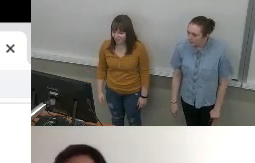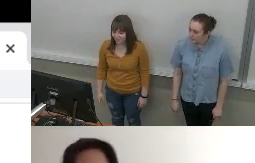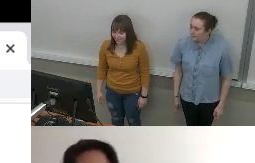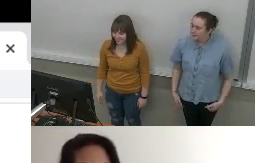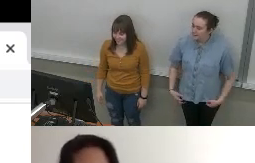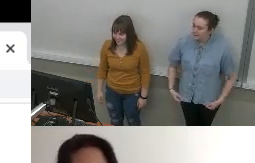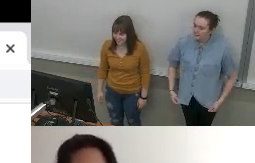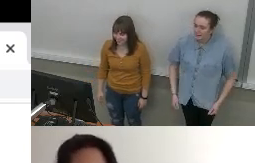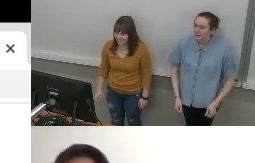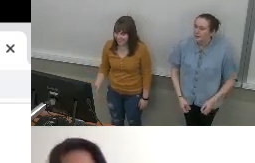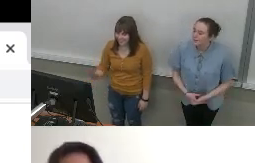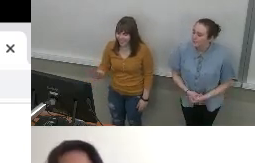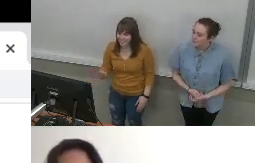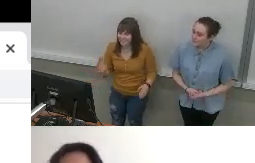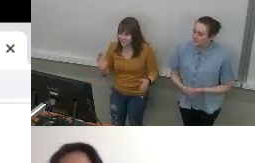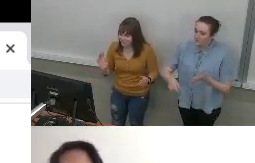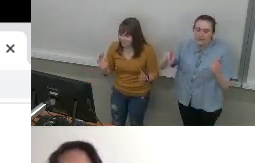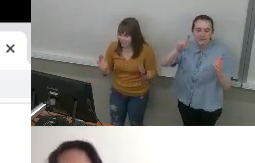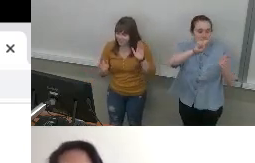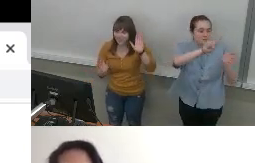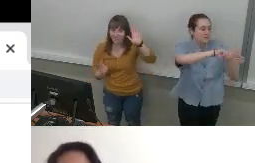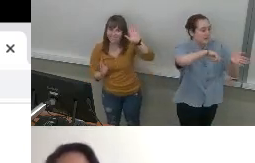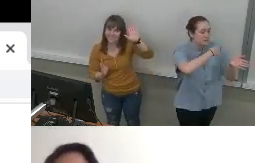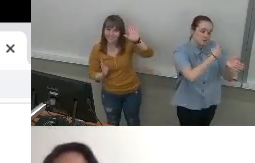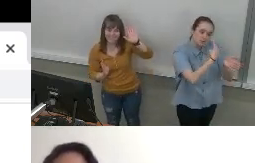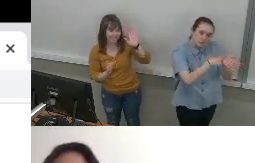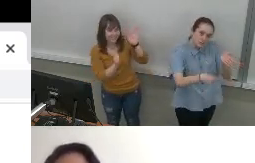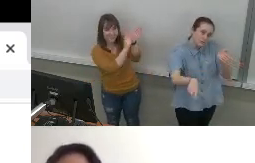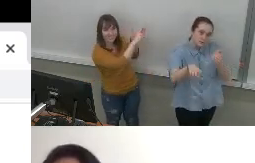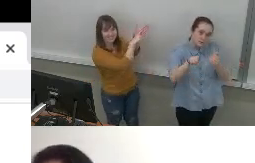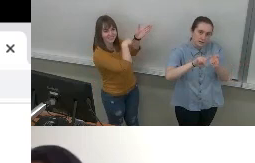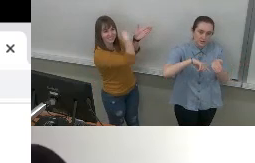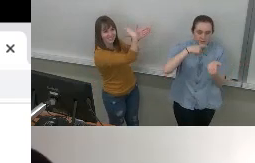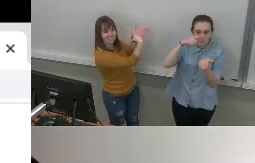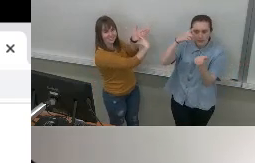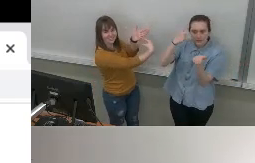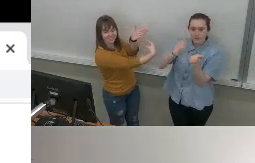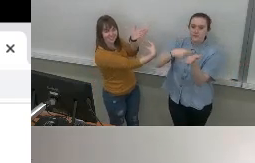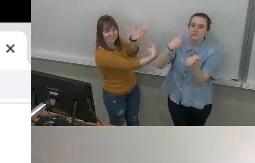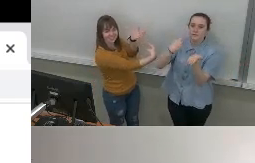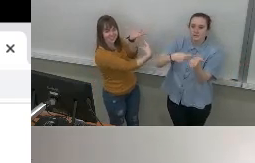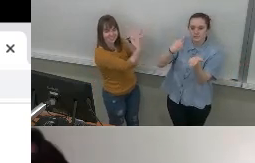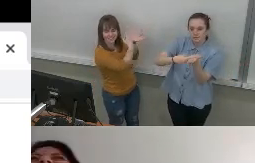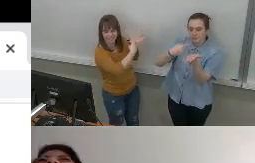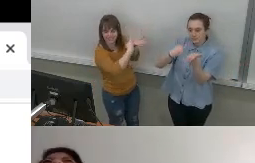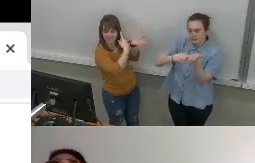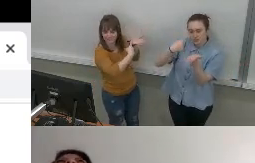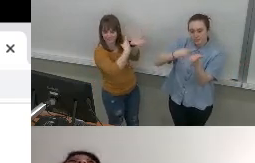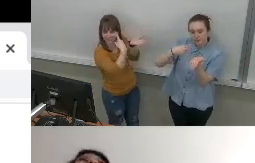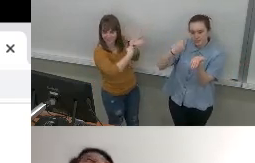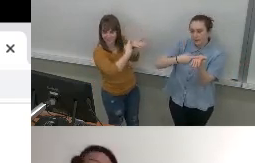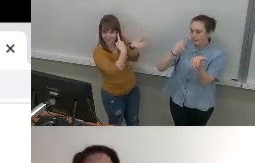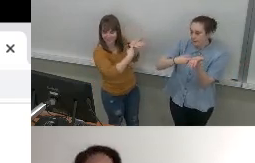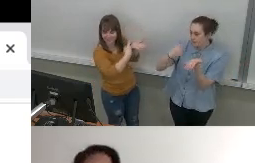Oh no. It's okay. That's okay. So Debate. this one is canceled. Mm-hmm. Debate is